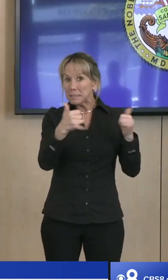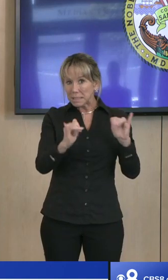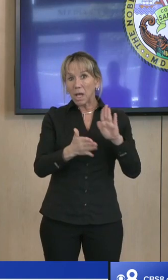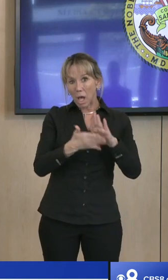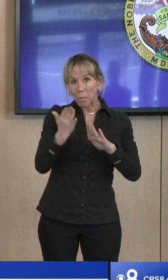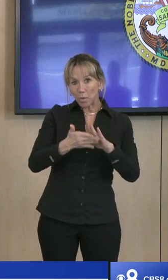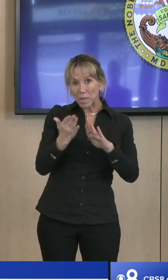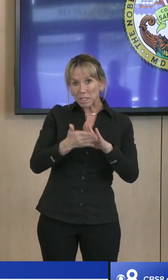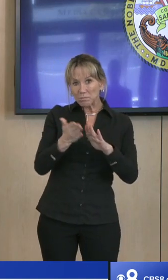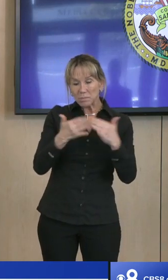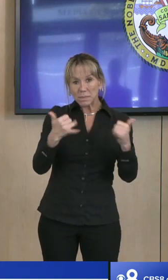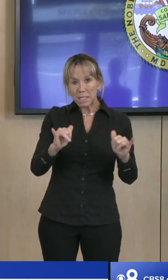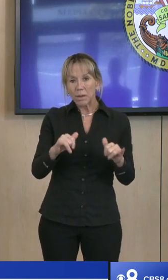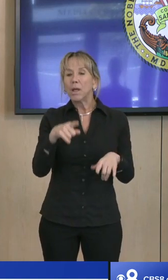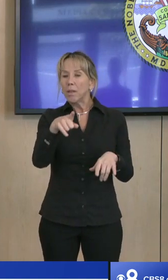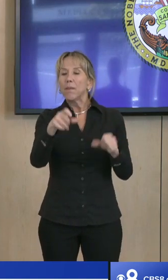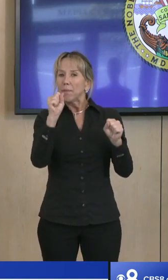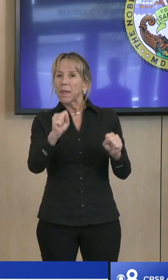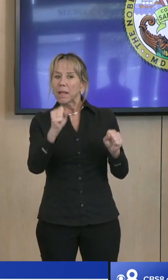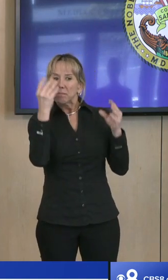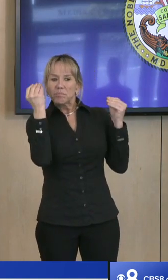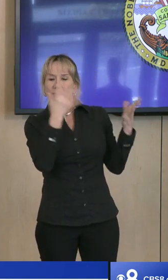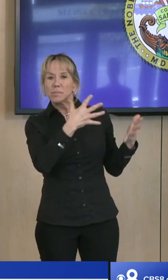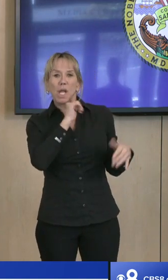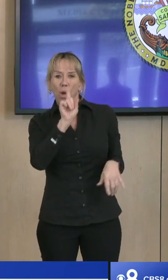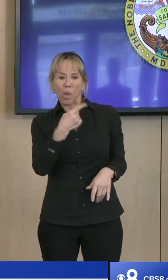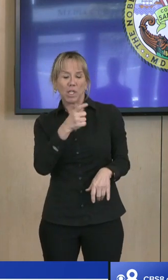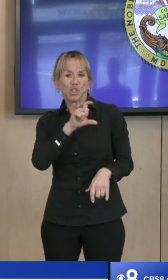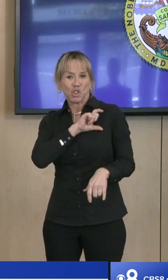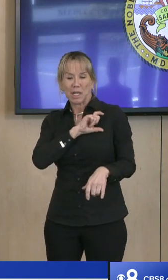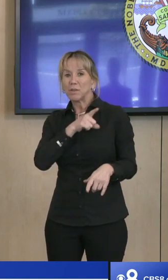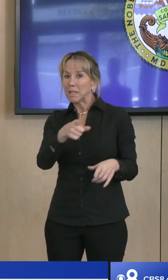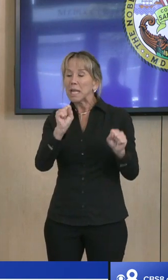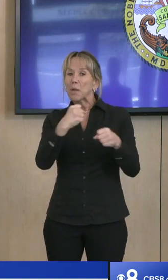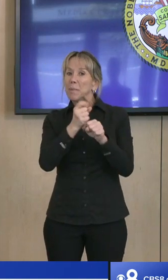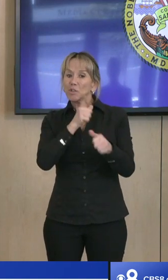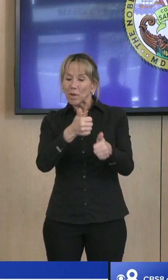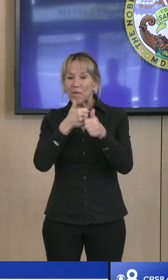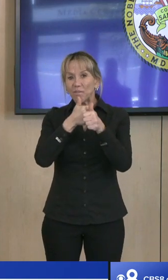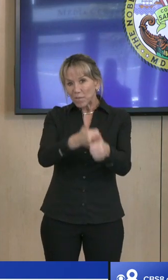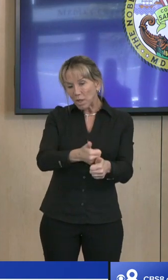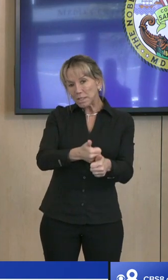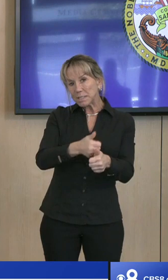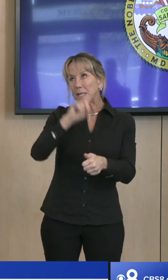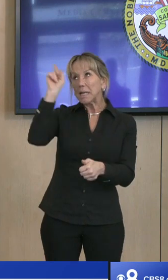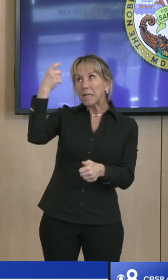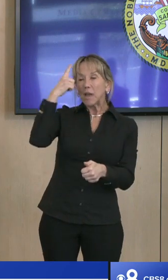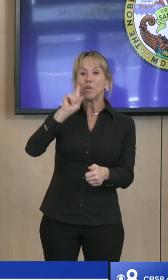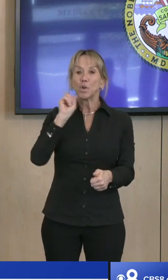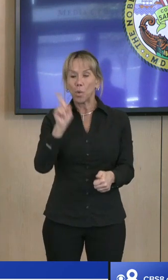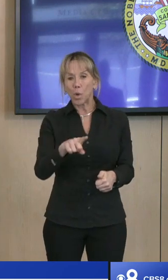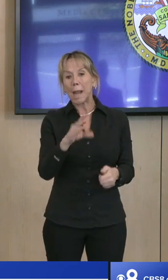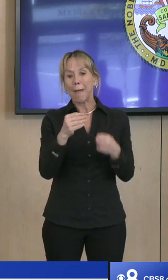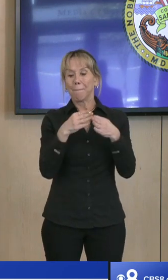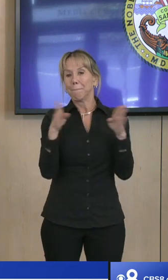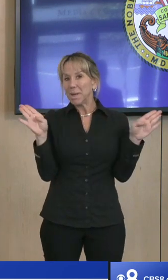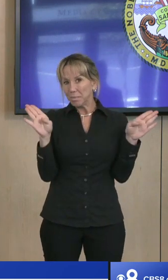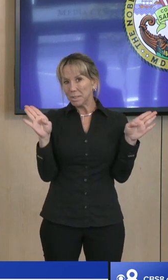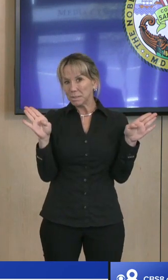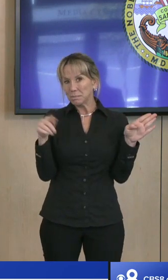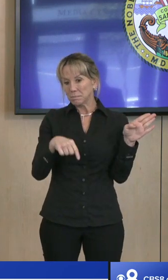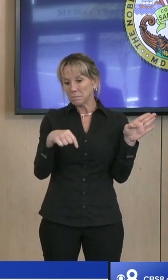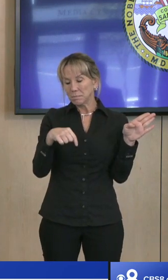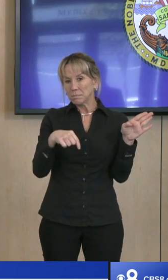not just the Sheriff's Department that can enforce the governor's order or the county public health order. It's any local